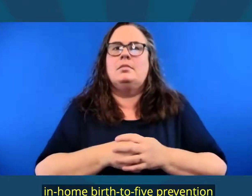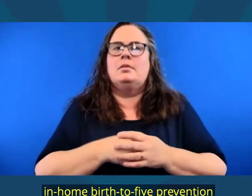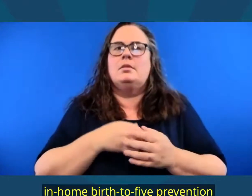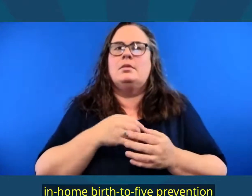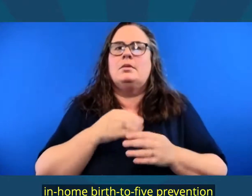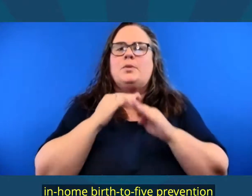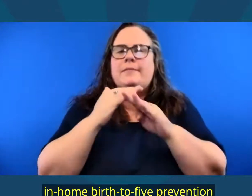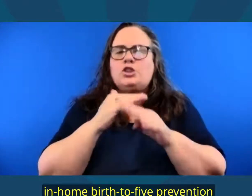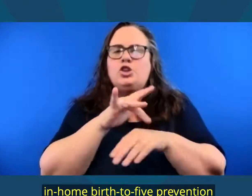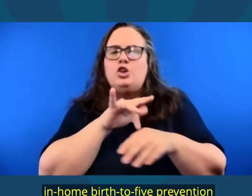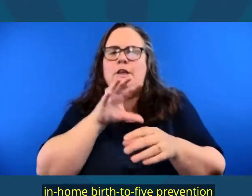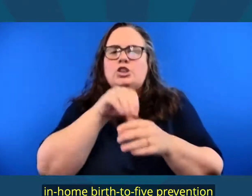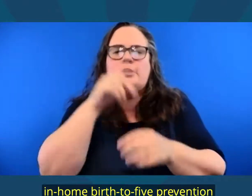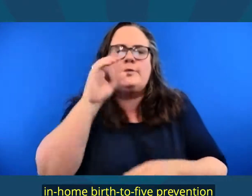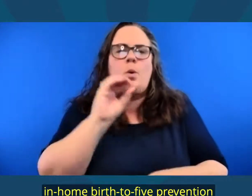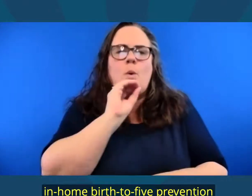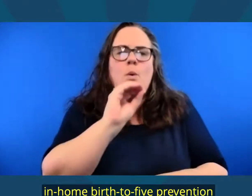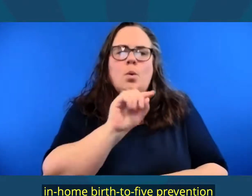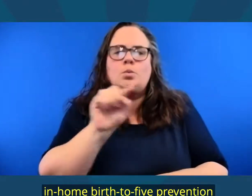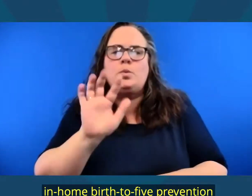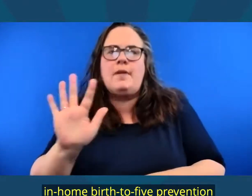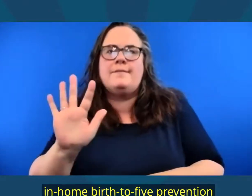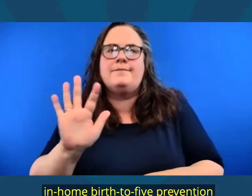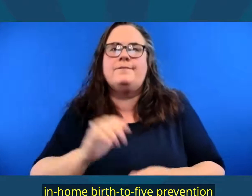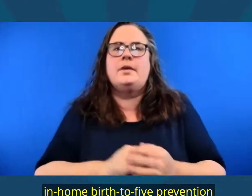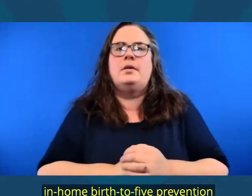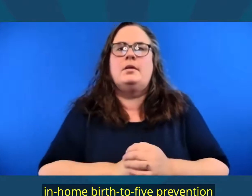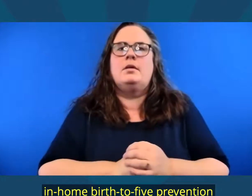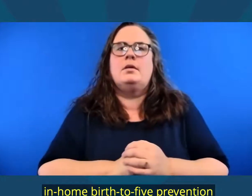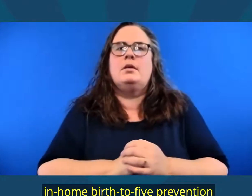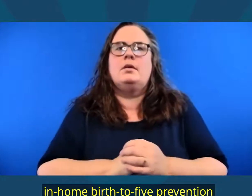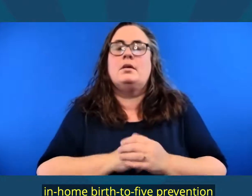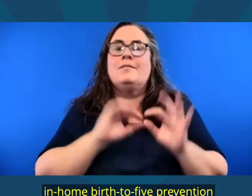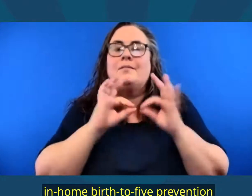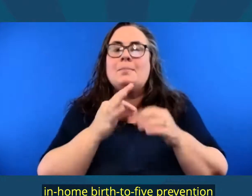in-home birth to 5 prevention and early intervention,